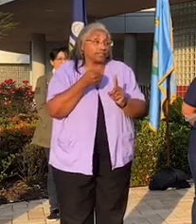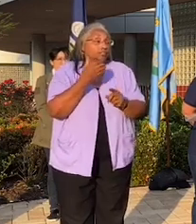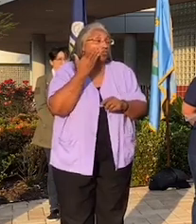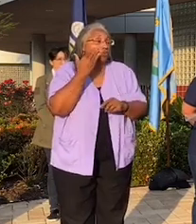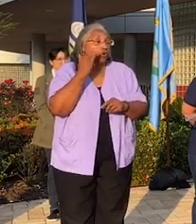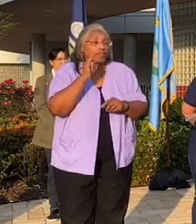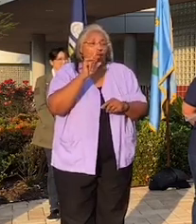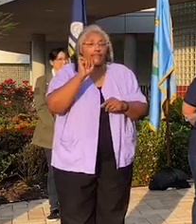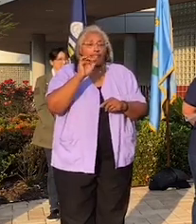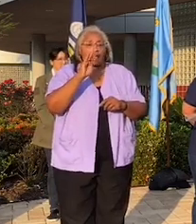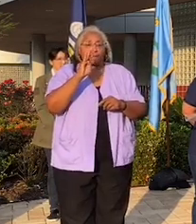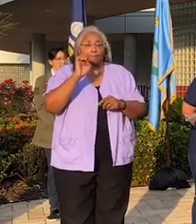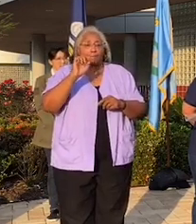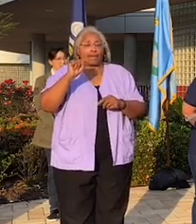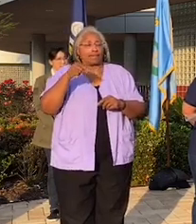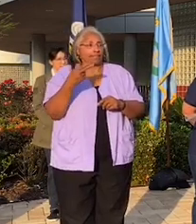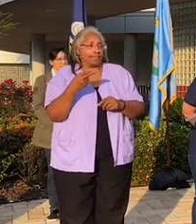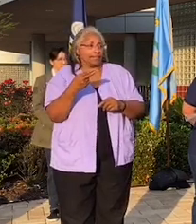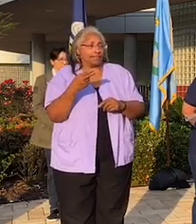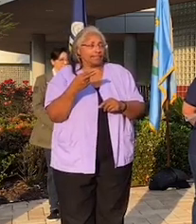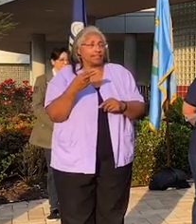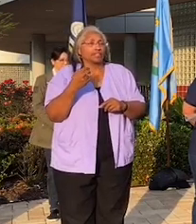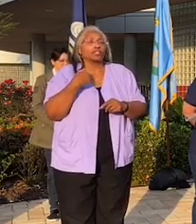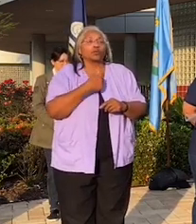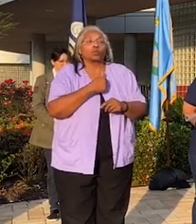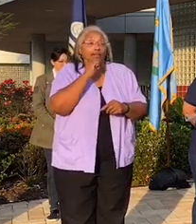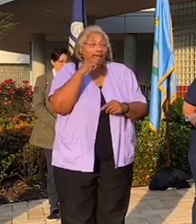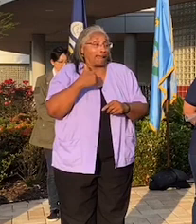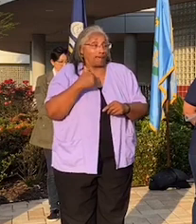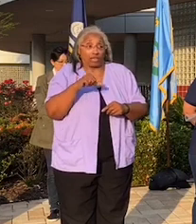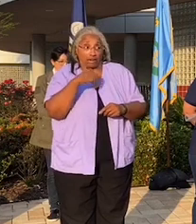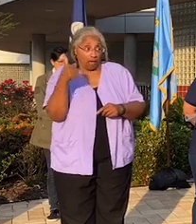Lambeth. We have no other